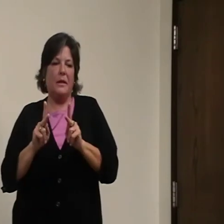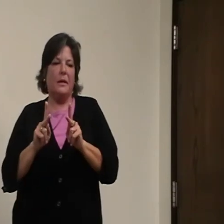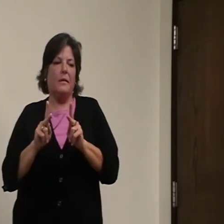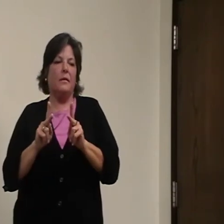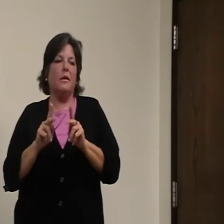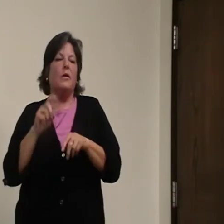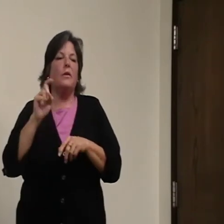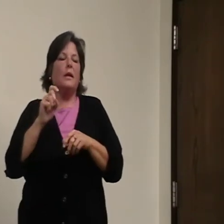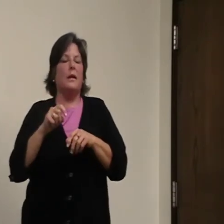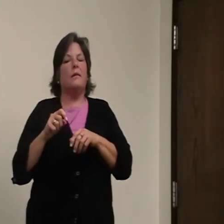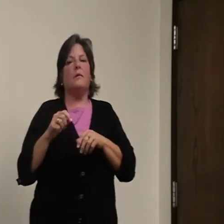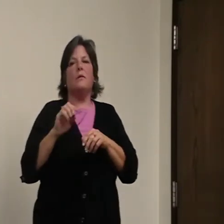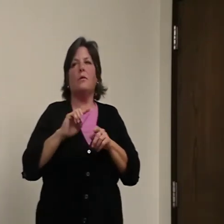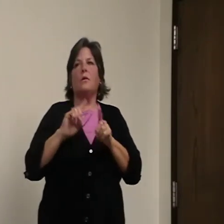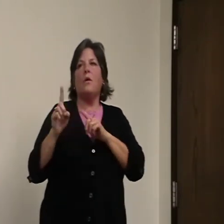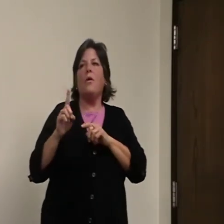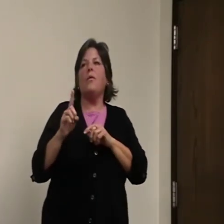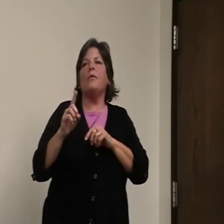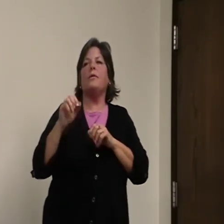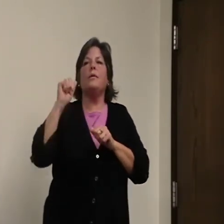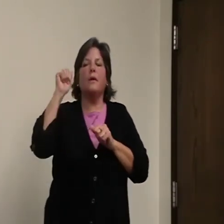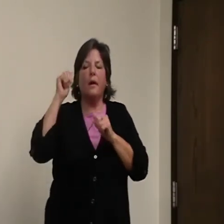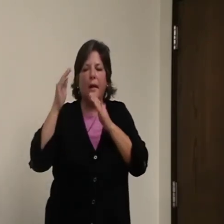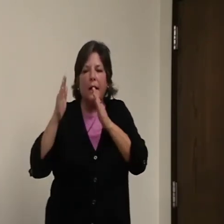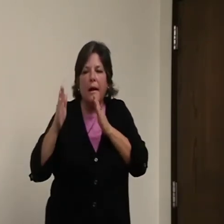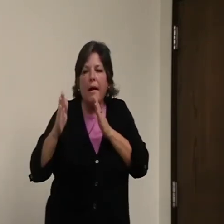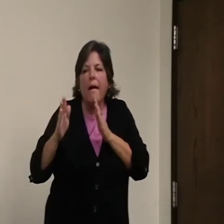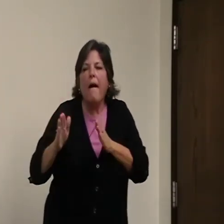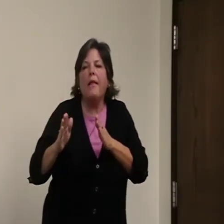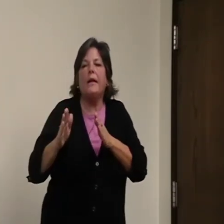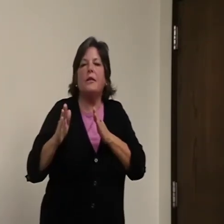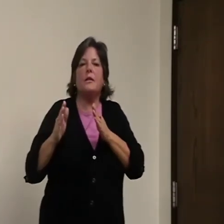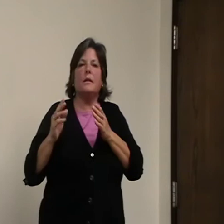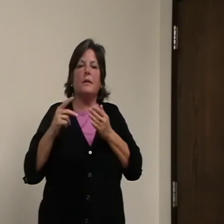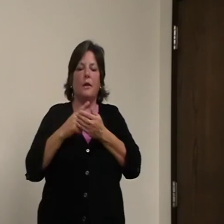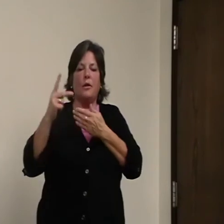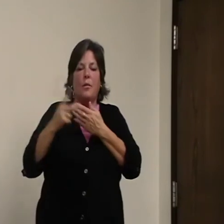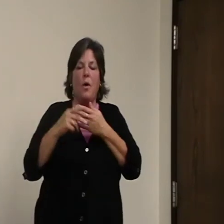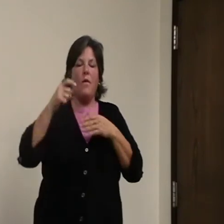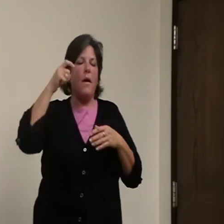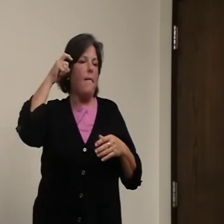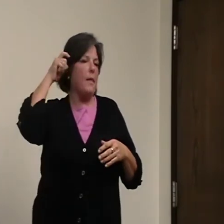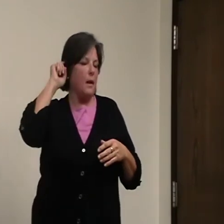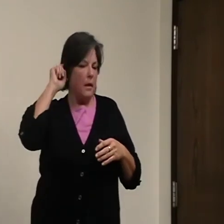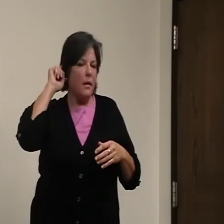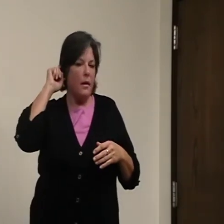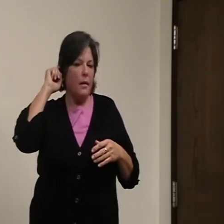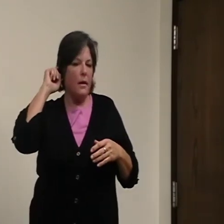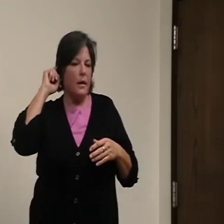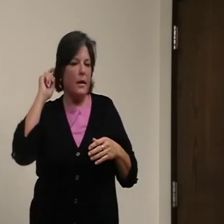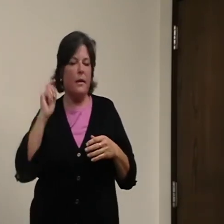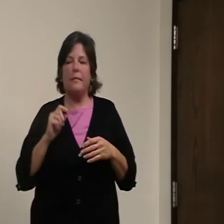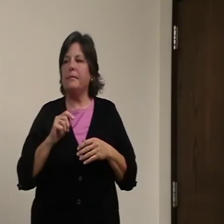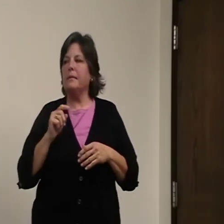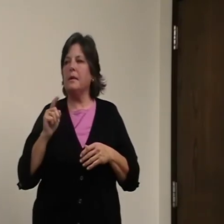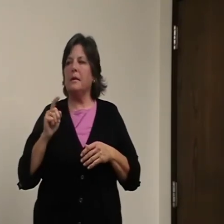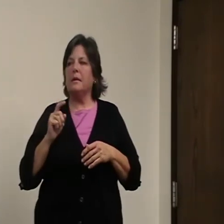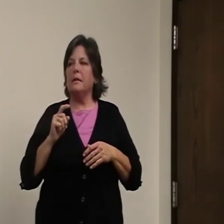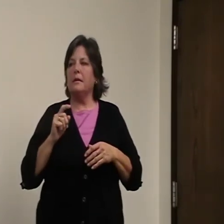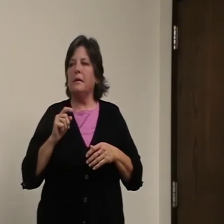because everybody's ear canal changes the properties of what the computer said the program should be. And we